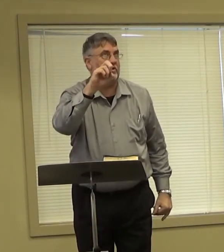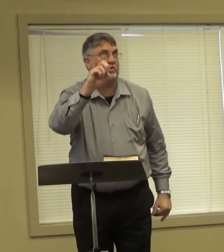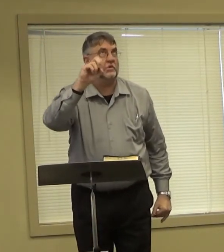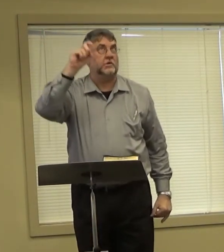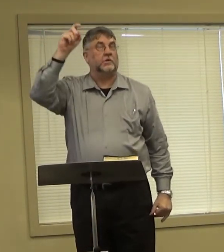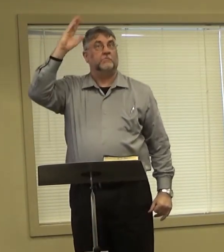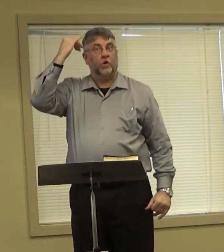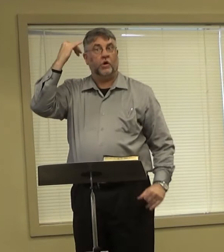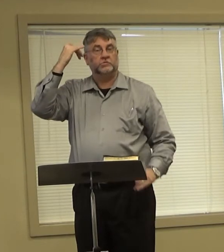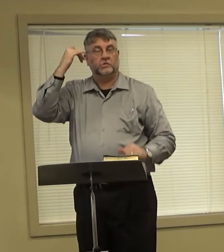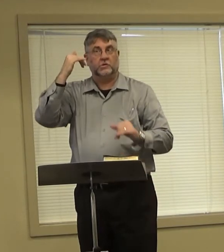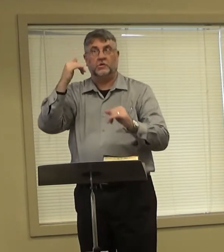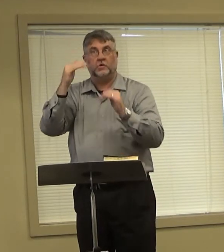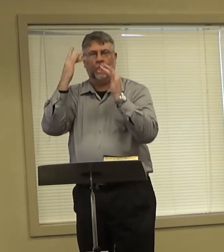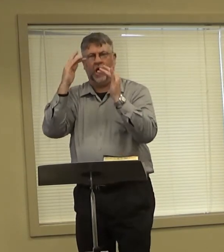him in his image.